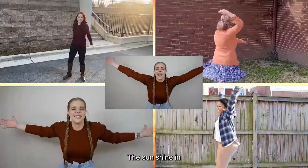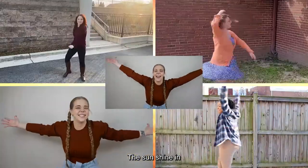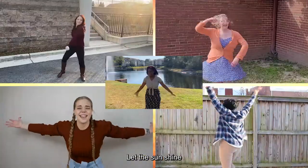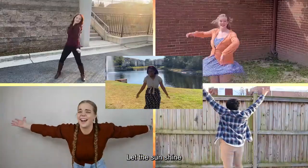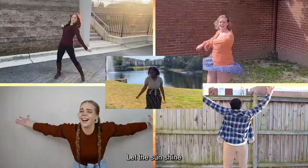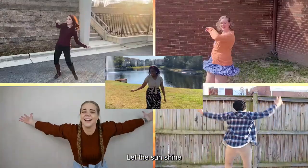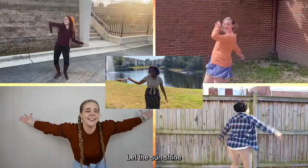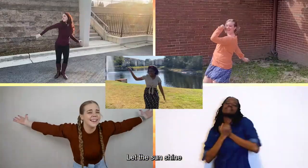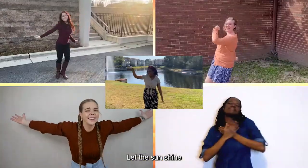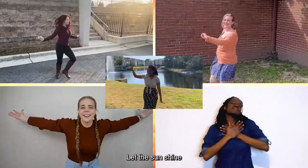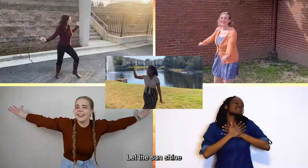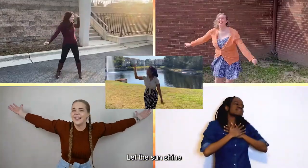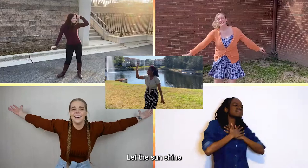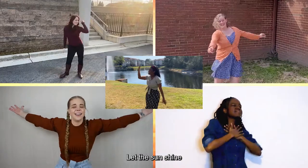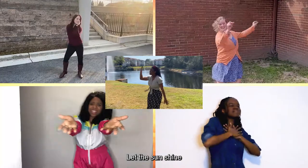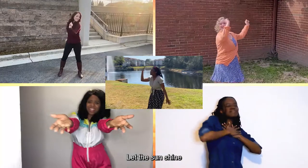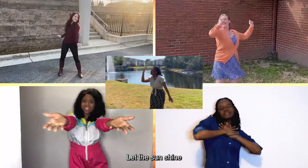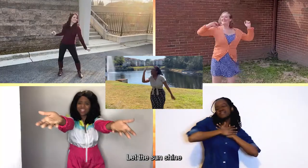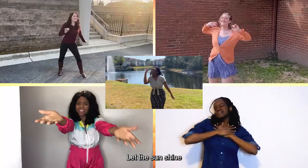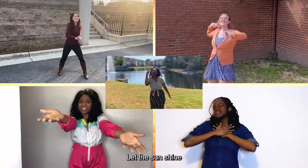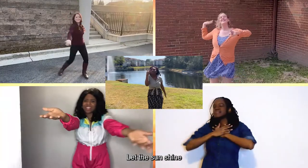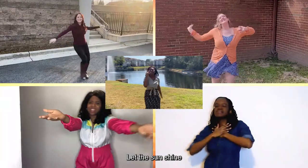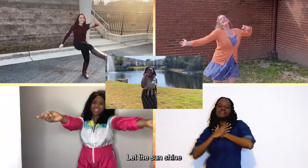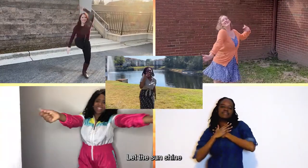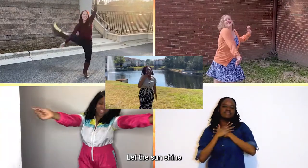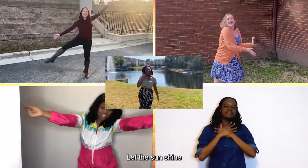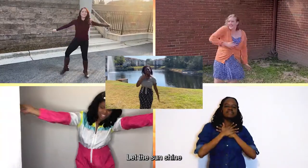yeah, yeah, yeah. Oh, yeah,